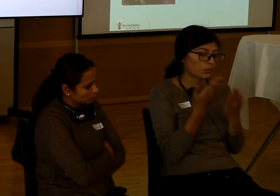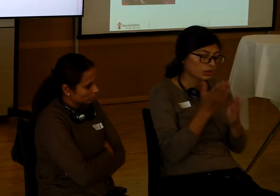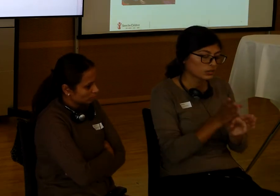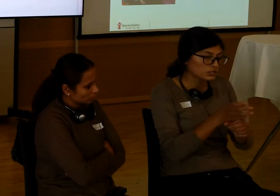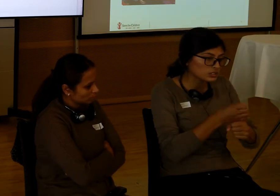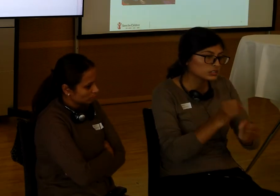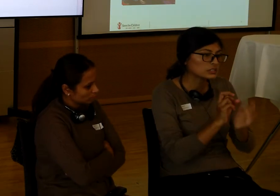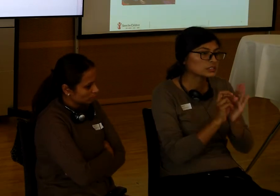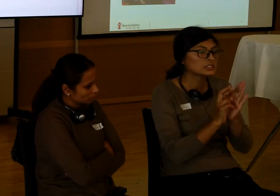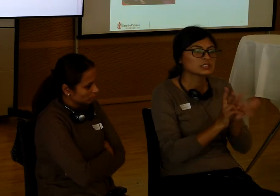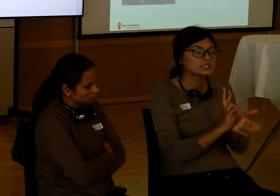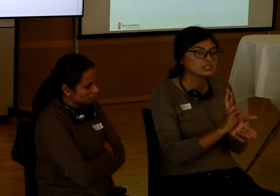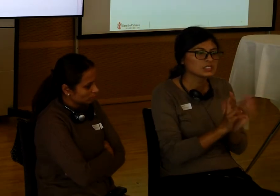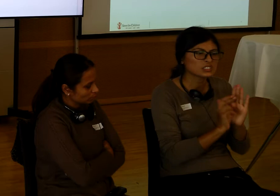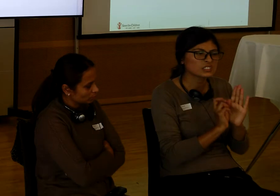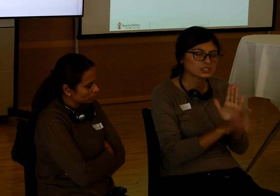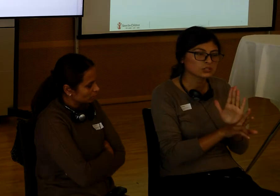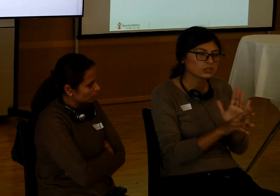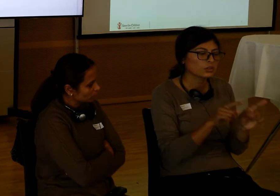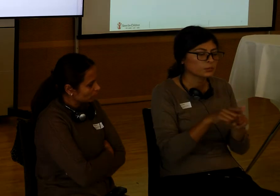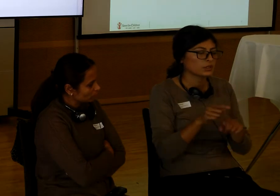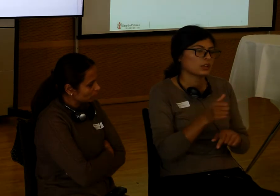all.